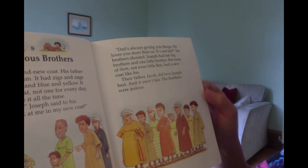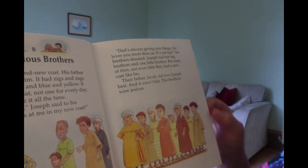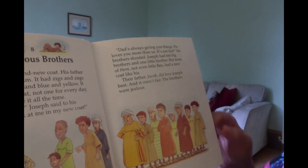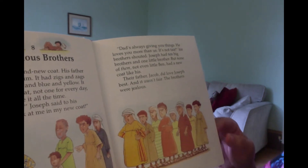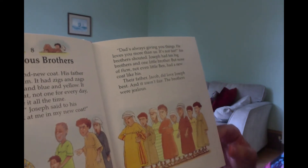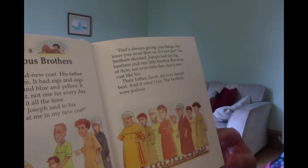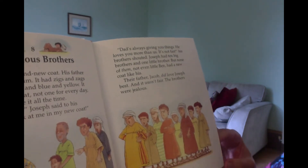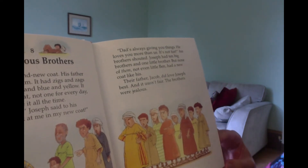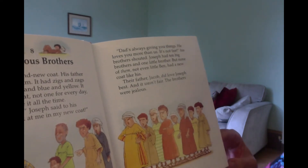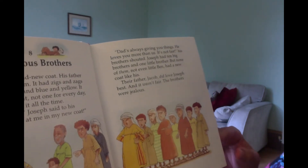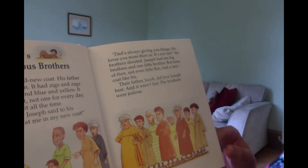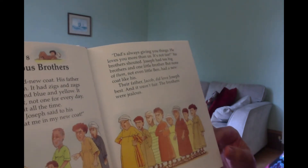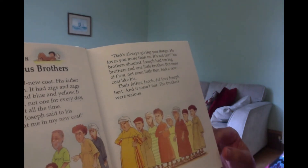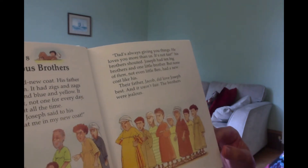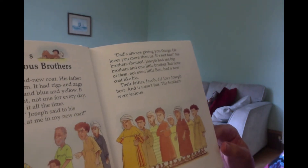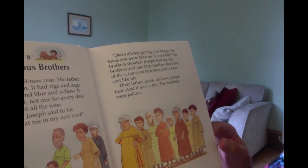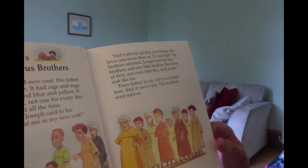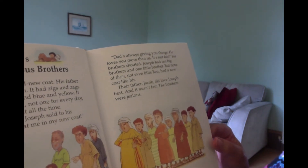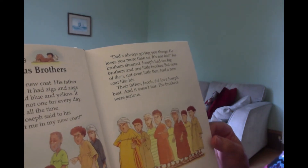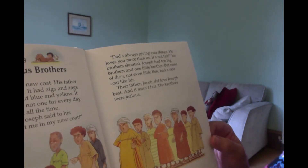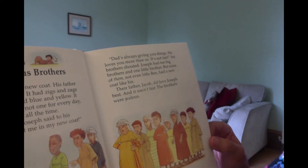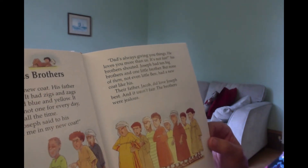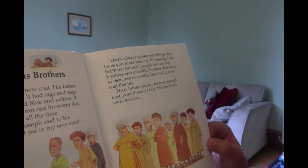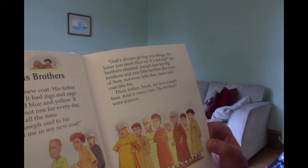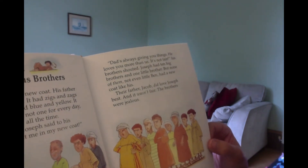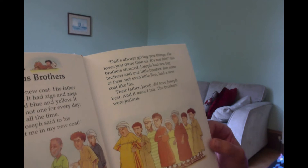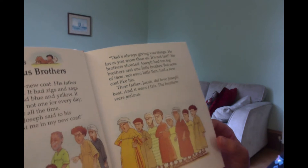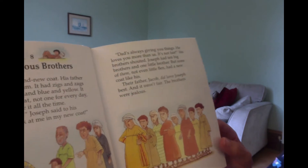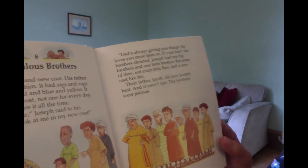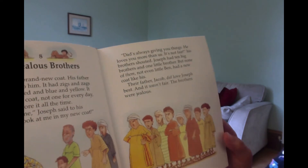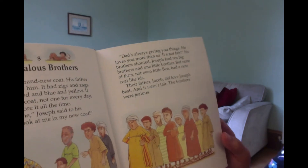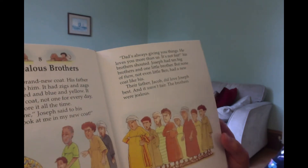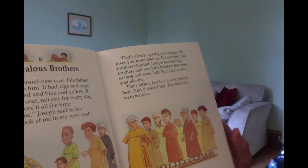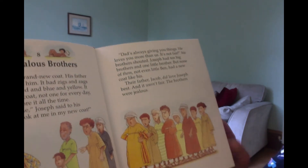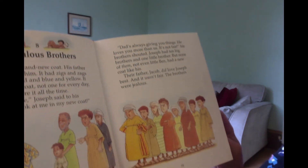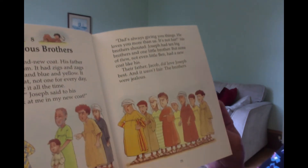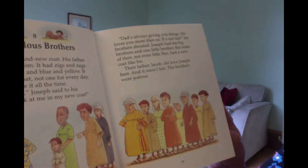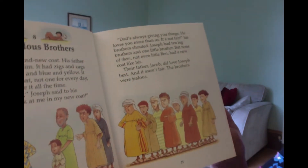Jacob did love Joseph best, and it wasn't fair. The brothers were jealous.